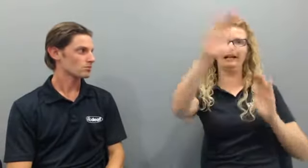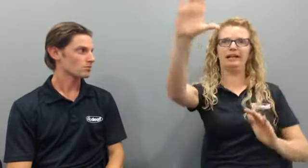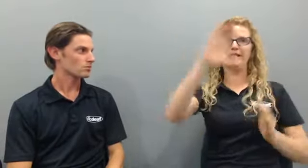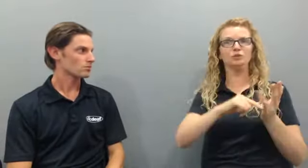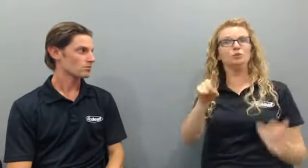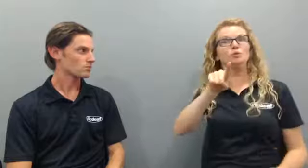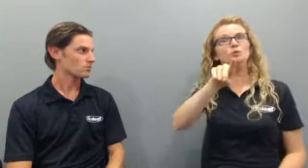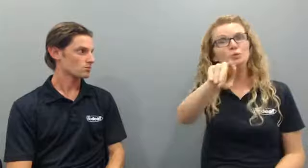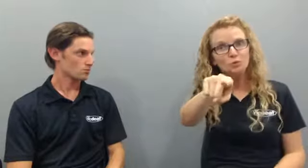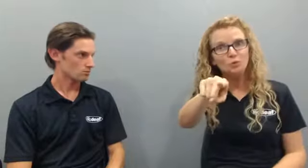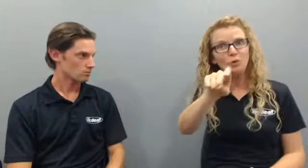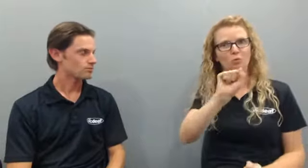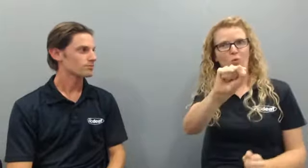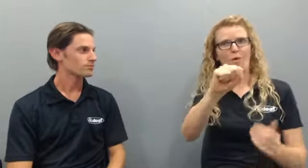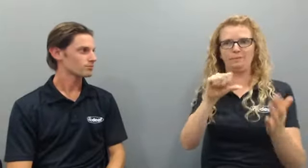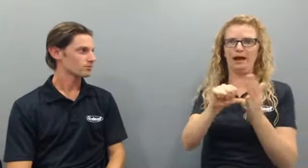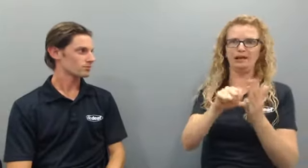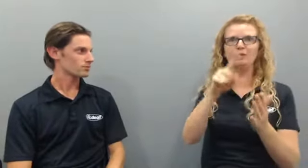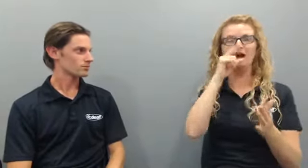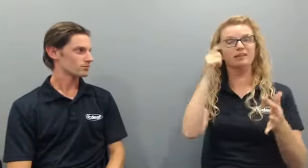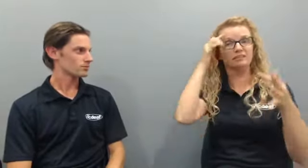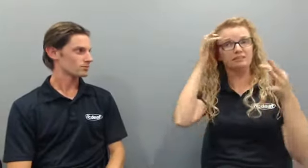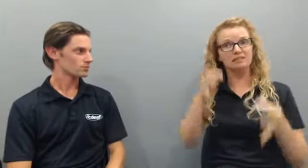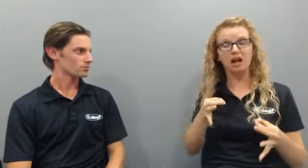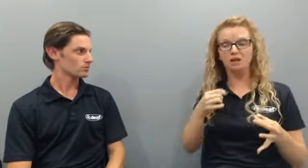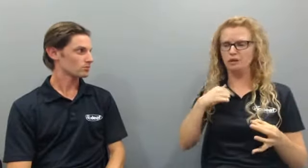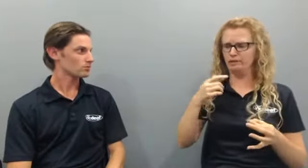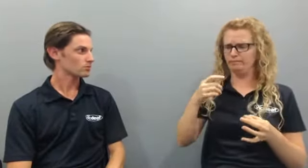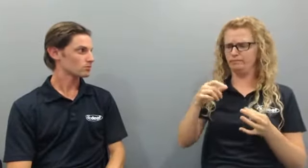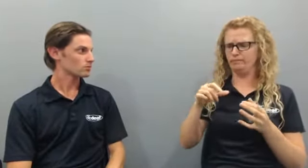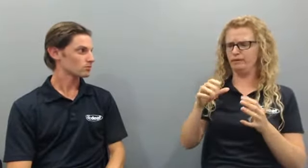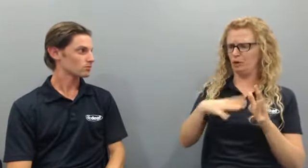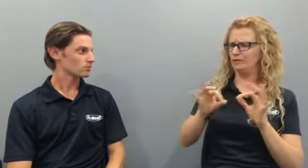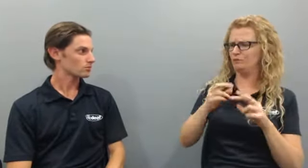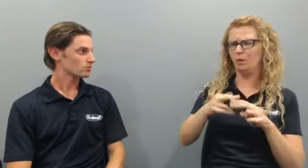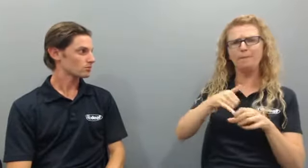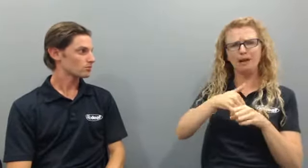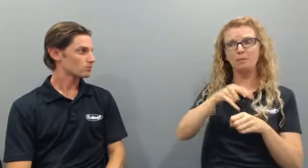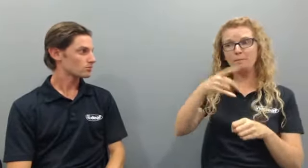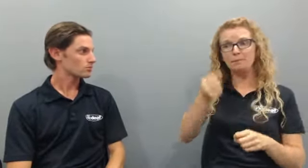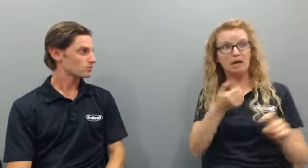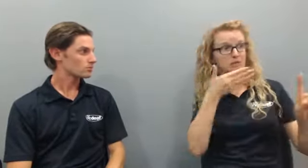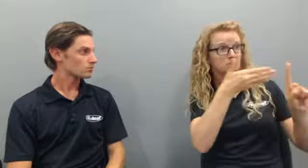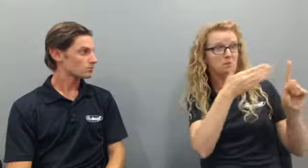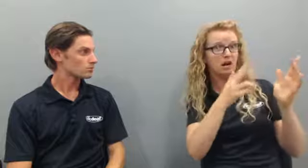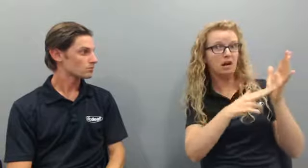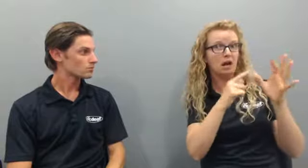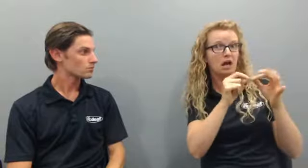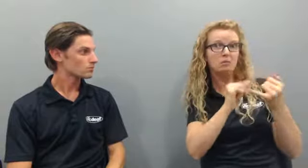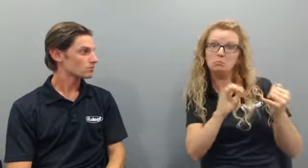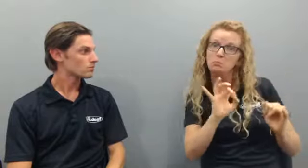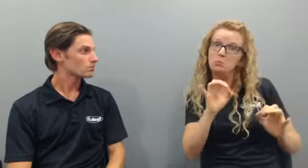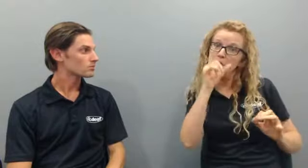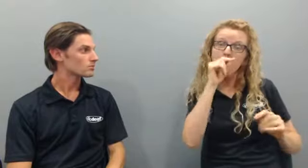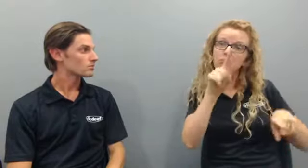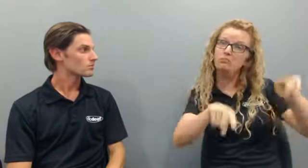will cease. So the money will then go to you in your package. And then you can decide if for your interpreters for your medical appointments, and you don't